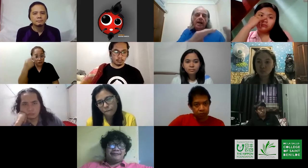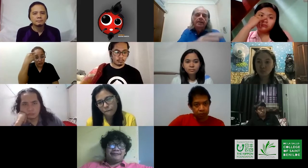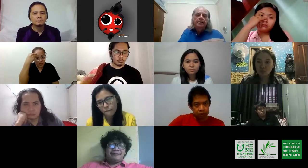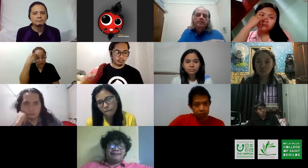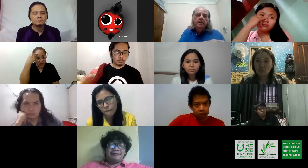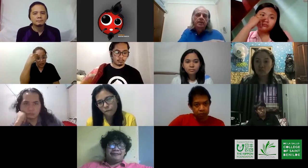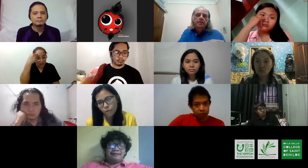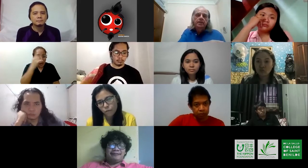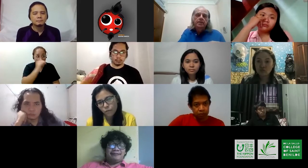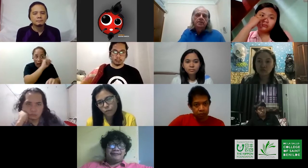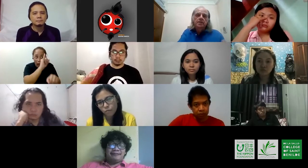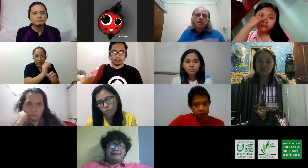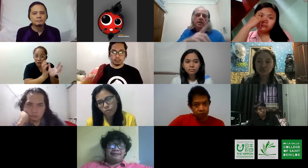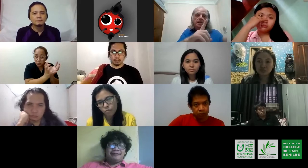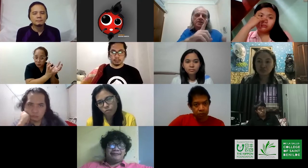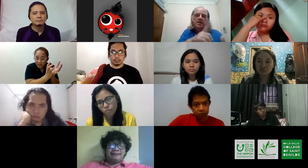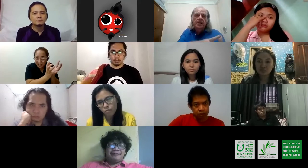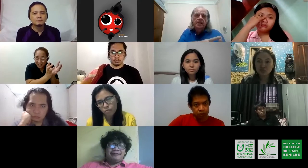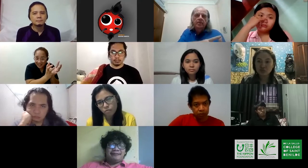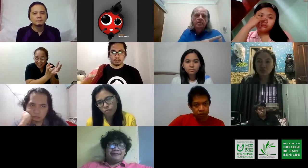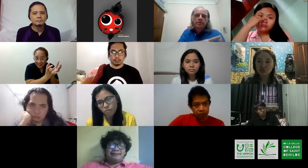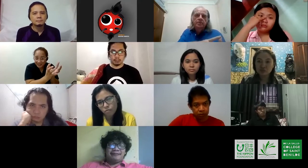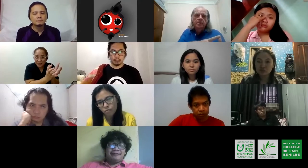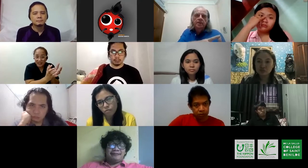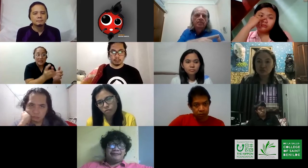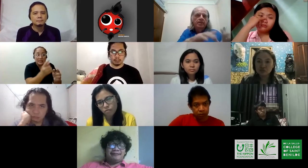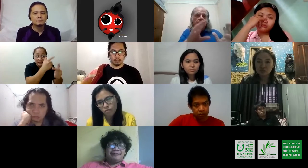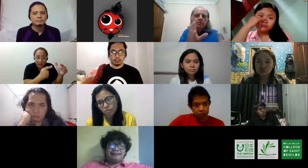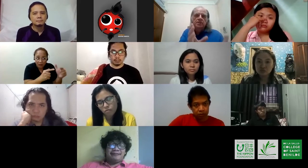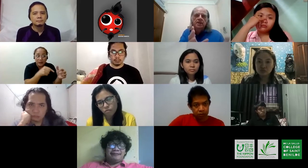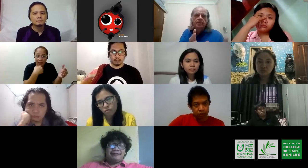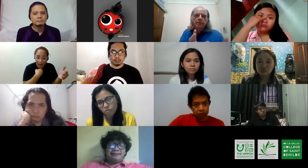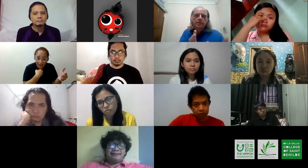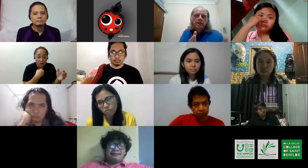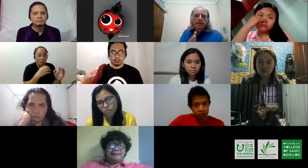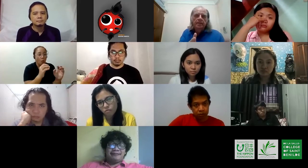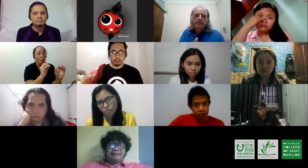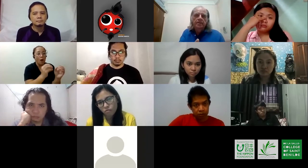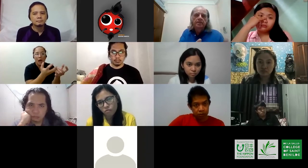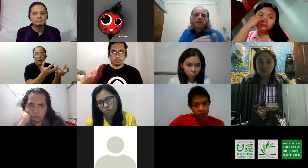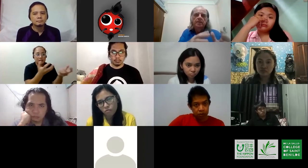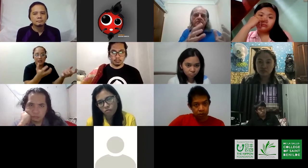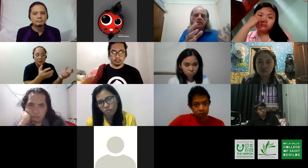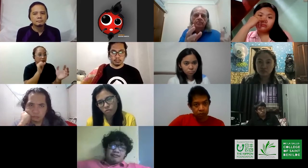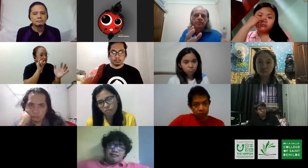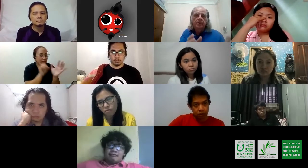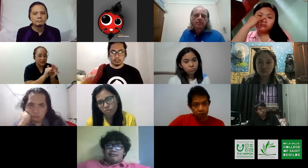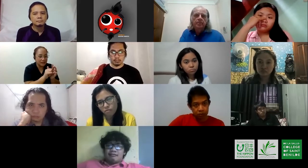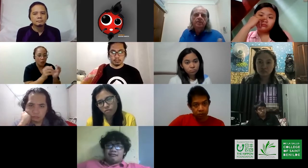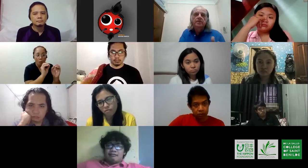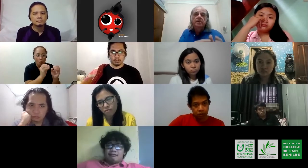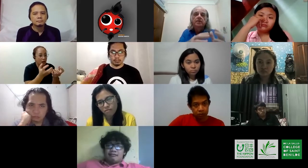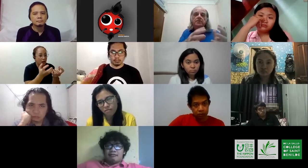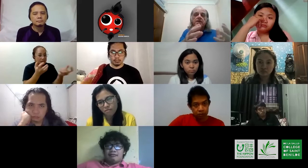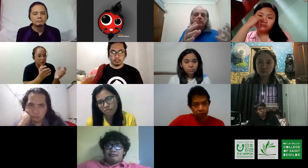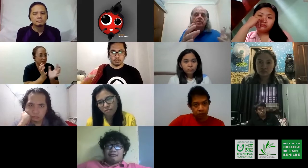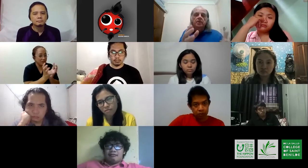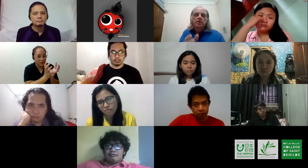island communities, sign language, but no separate identity, no separate community, no separate culture.